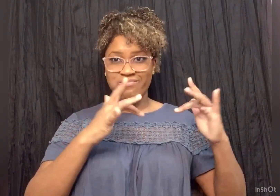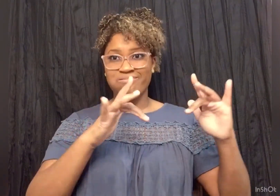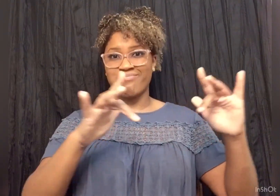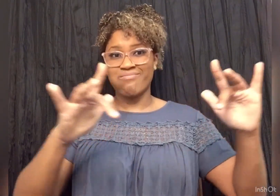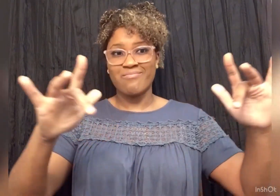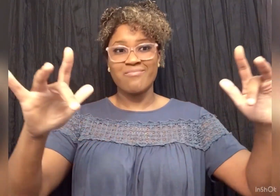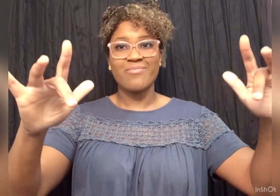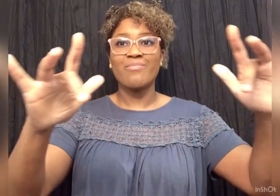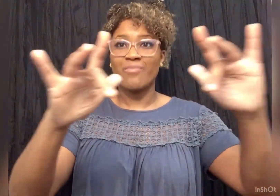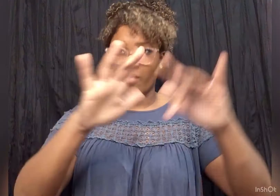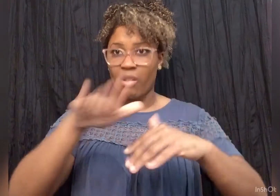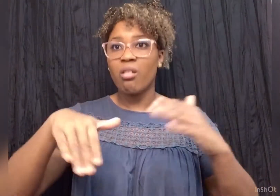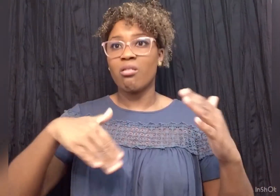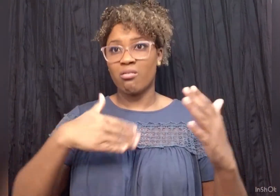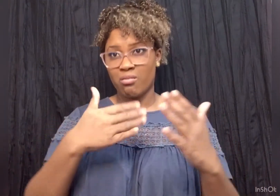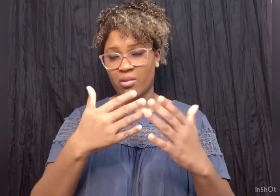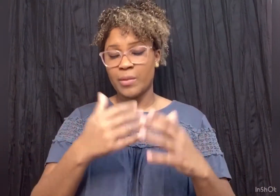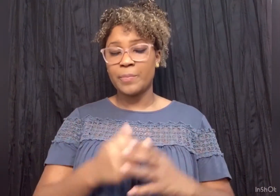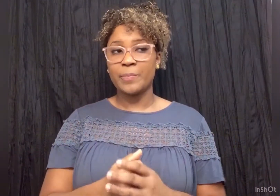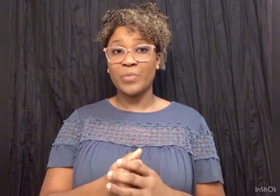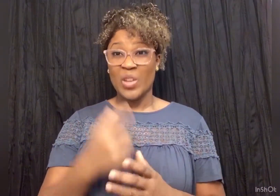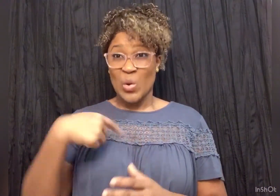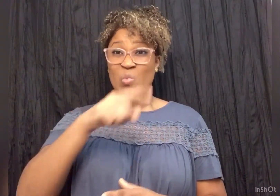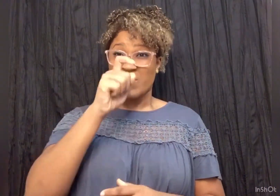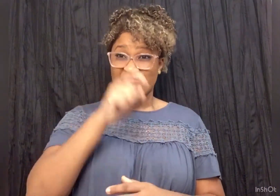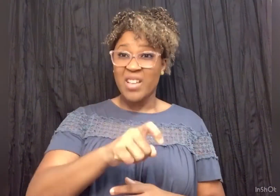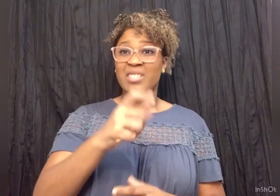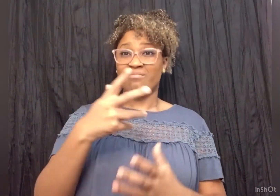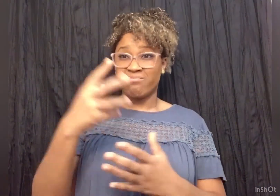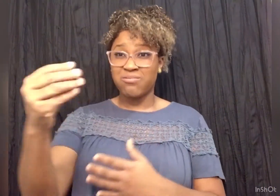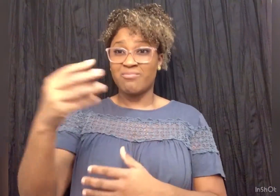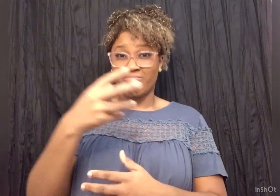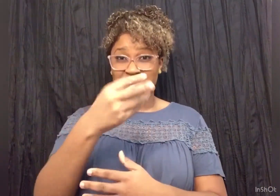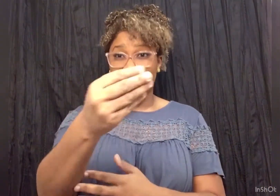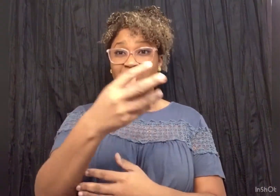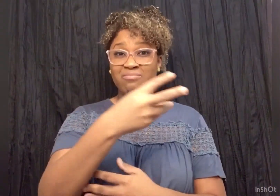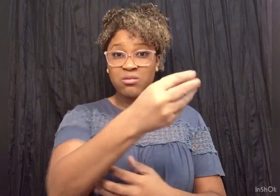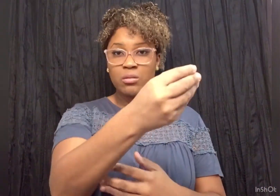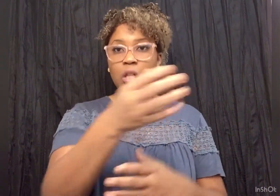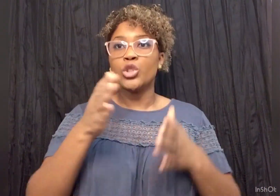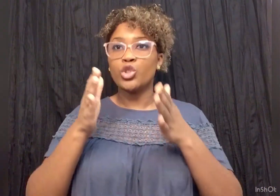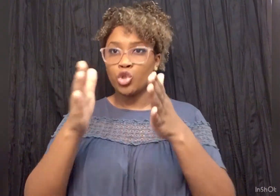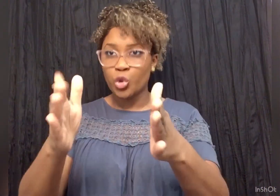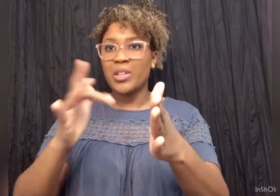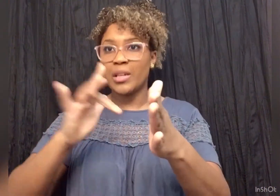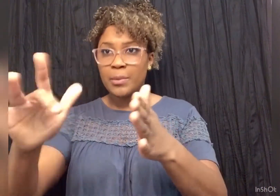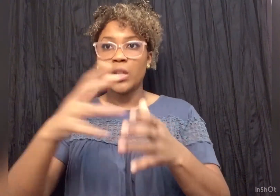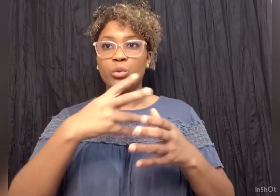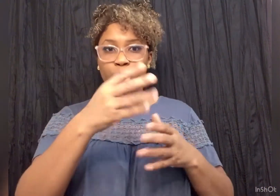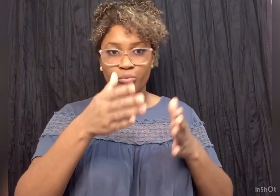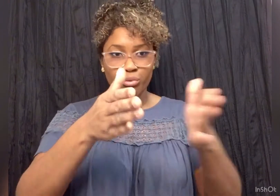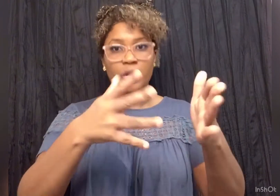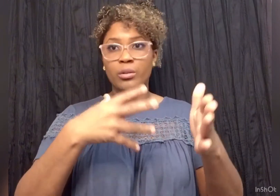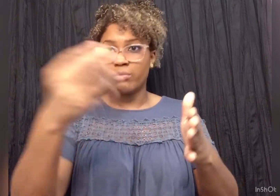Departures were to take place street by street starting the next day. We wanted to